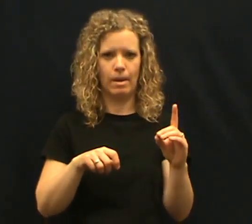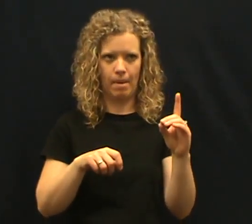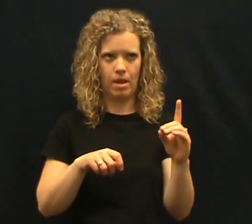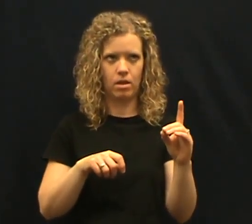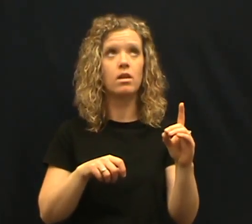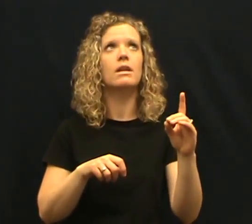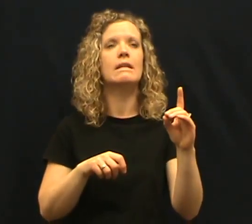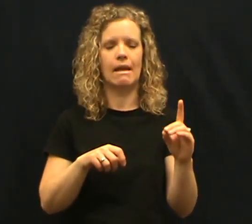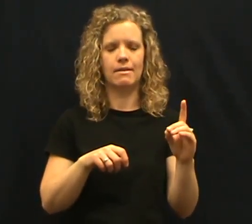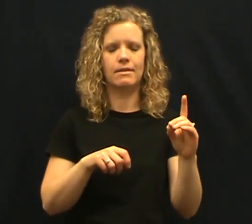debit to wages payable.